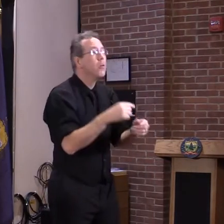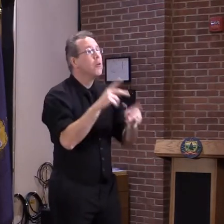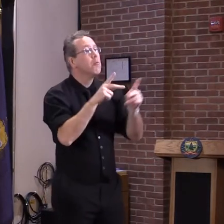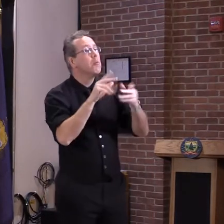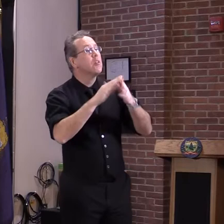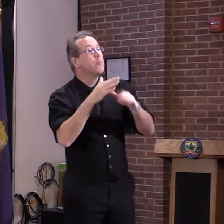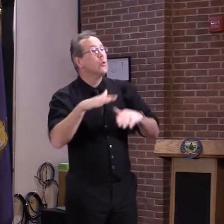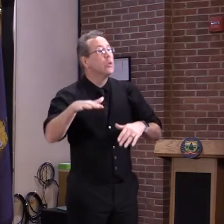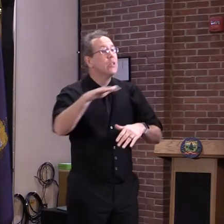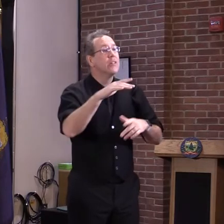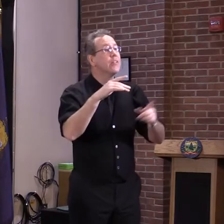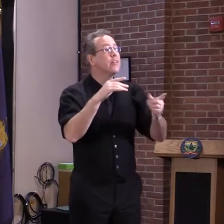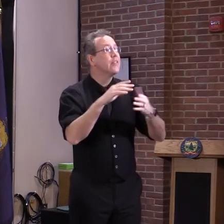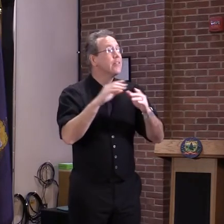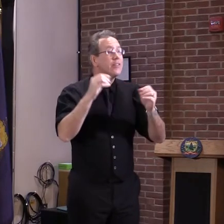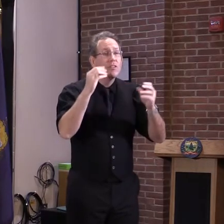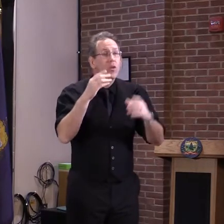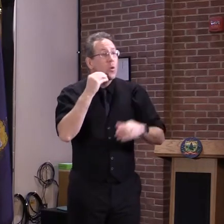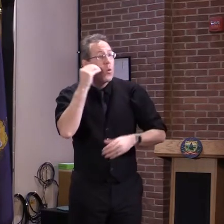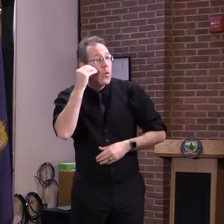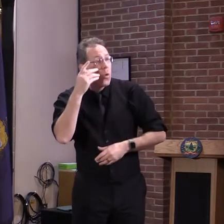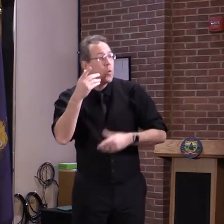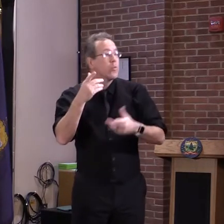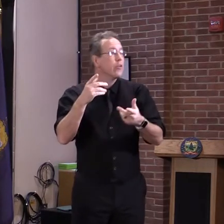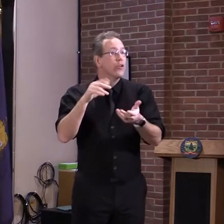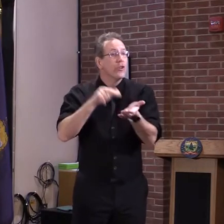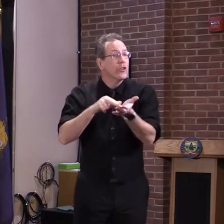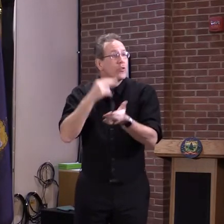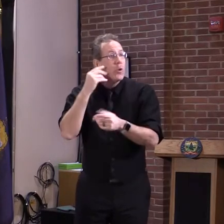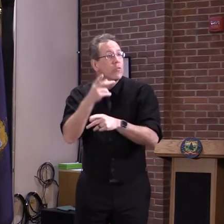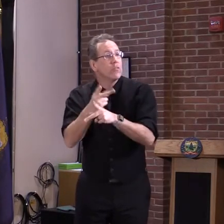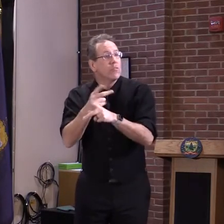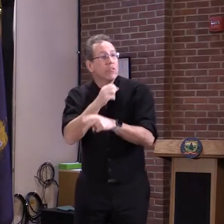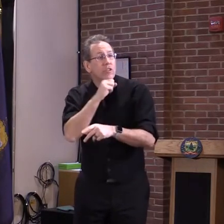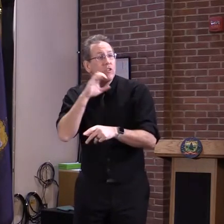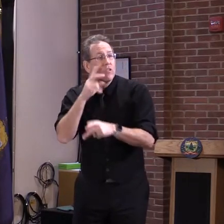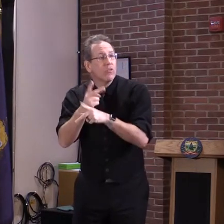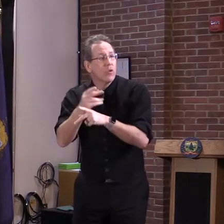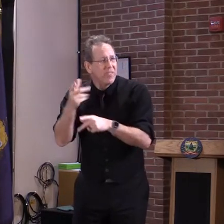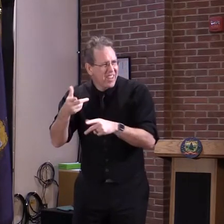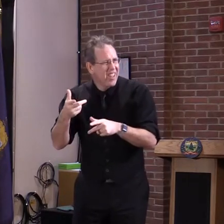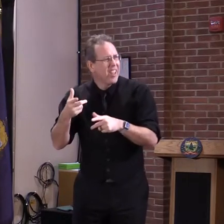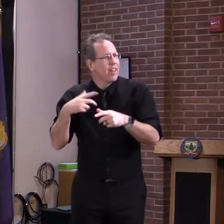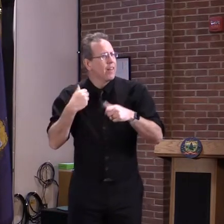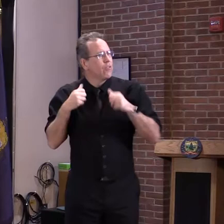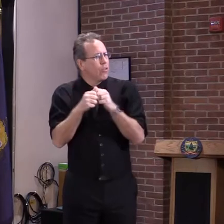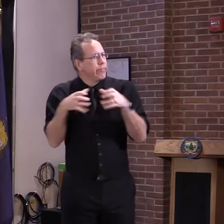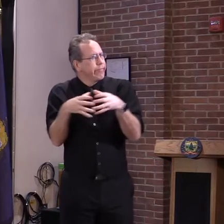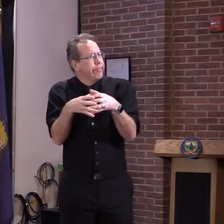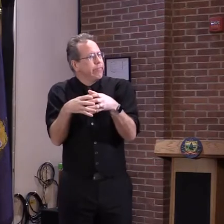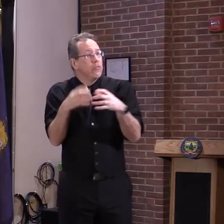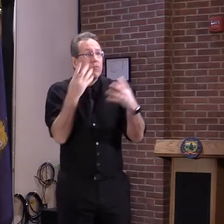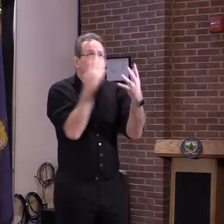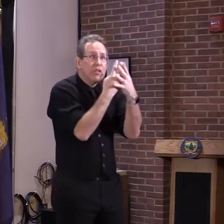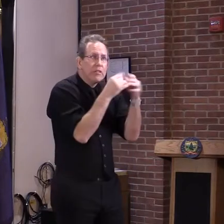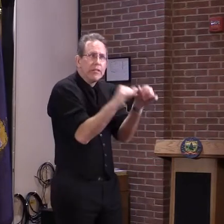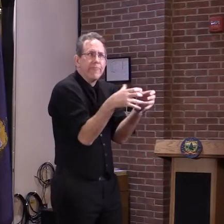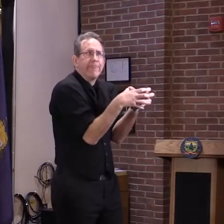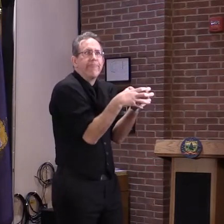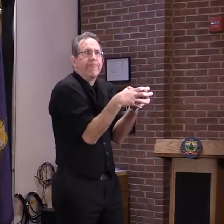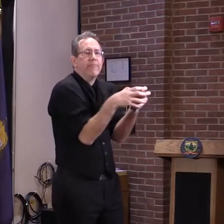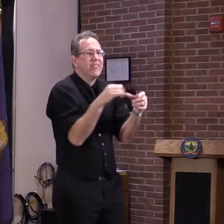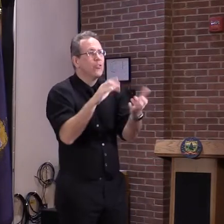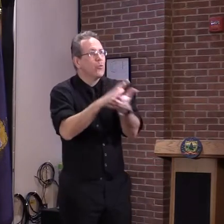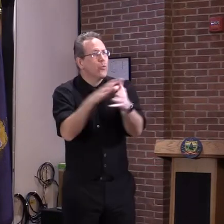or living in long-term care facilities or other congregate living settings like correctional facilities. So we'll